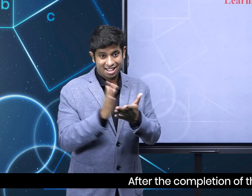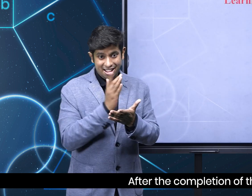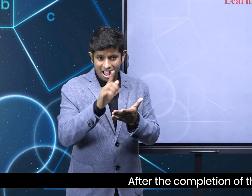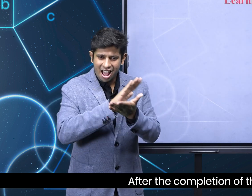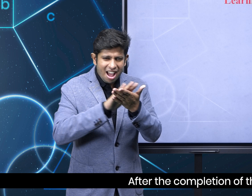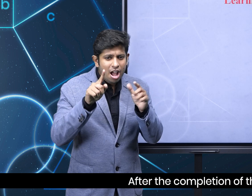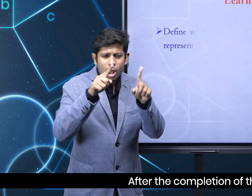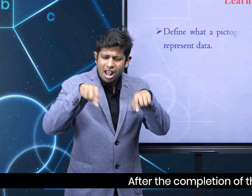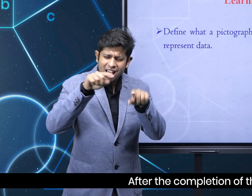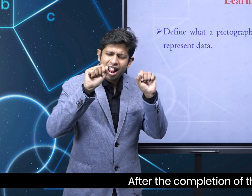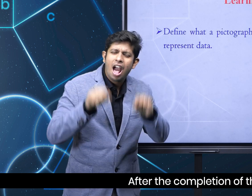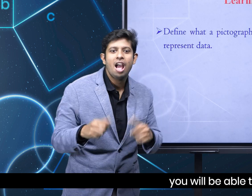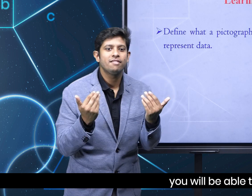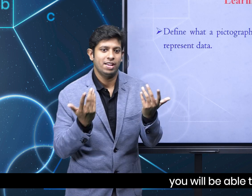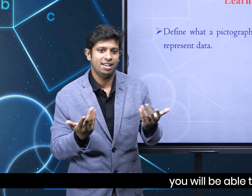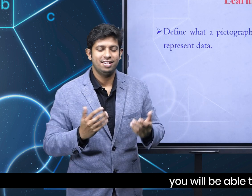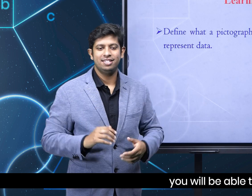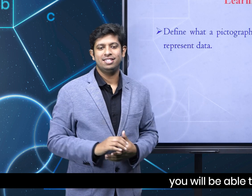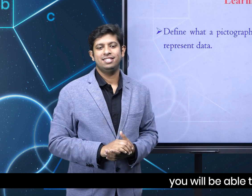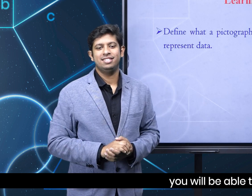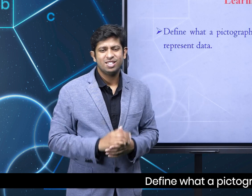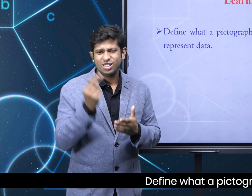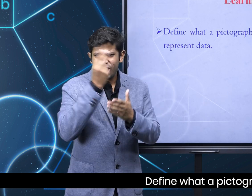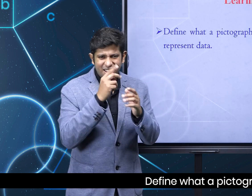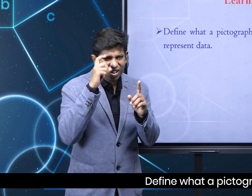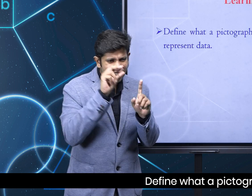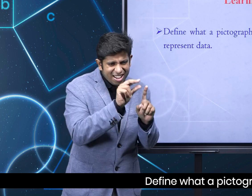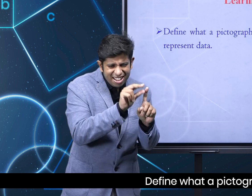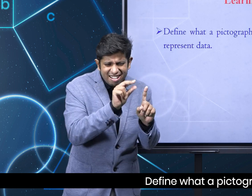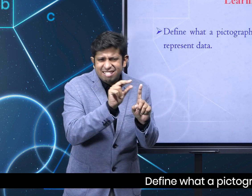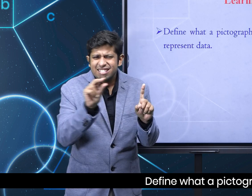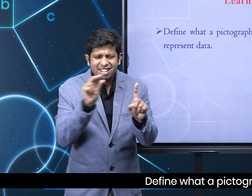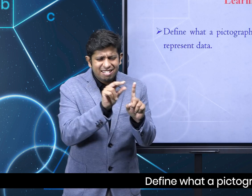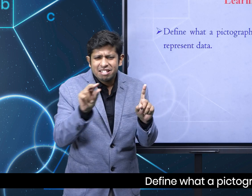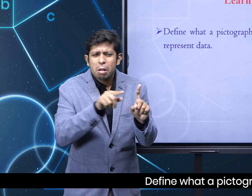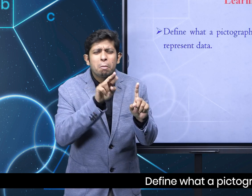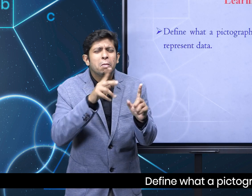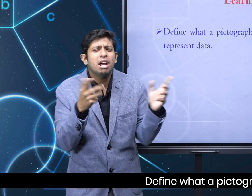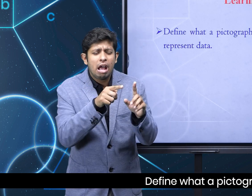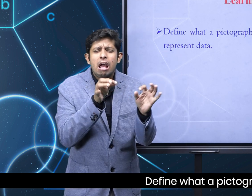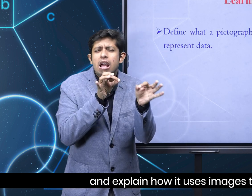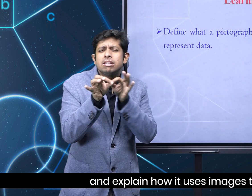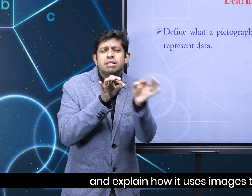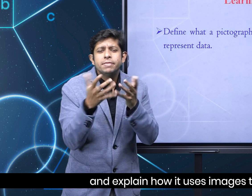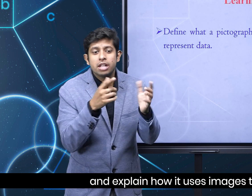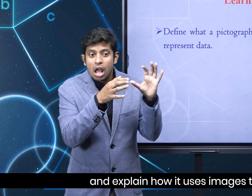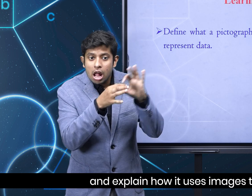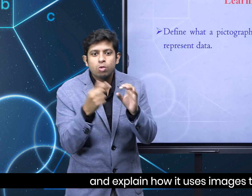After the completion of this lesson, you will be able to define what a pictograph is and explain how it